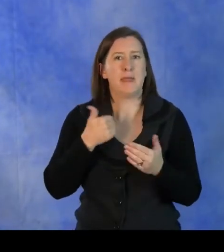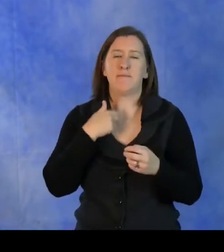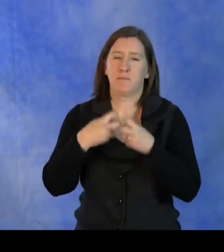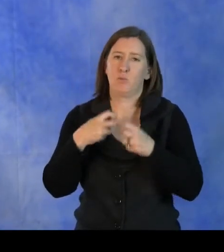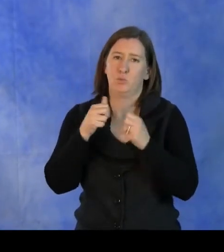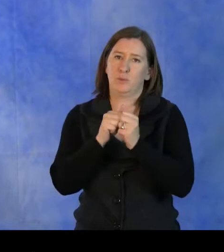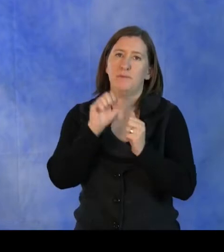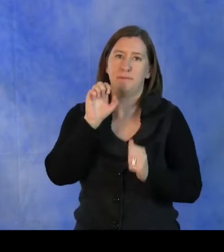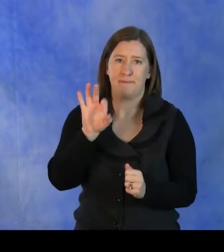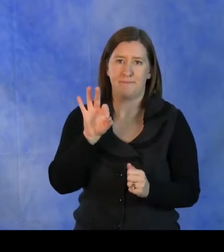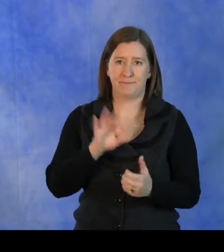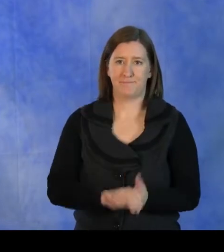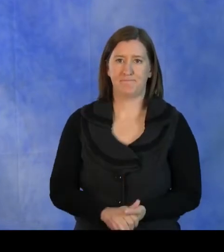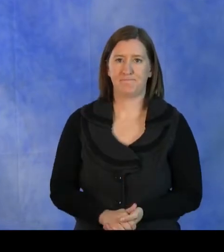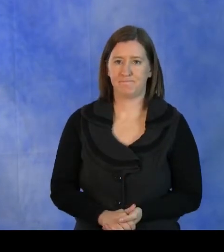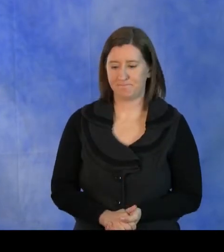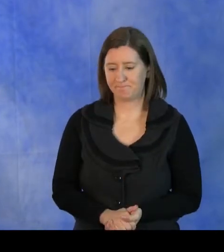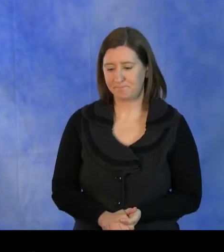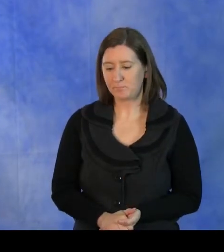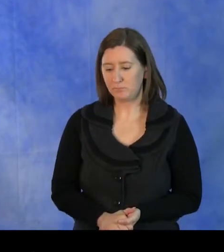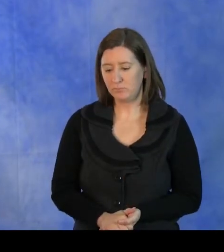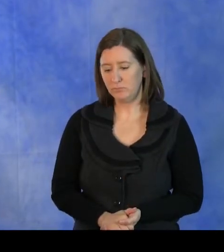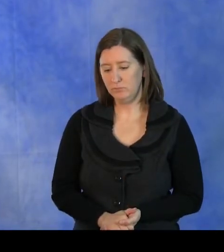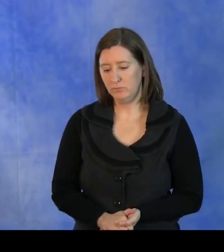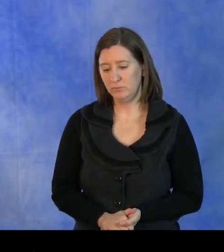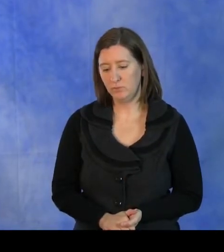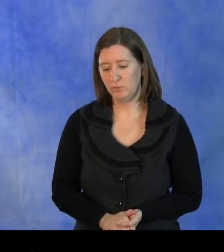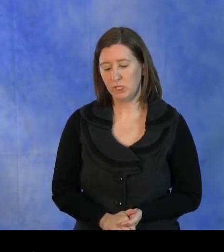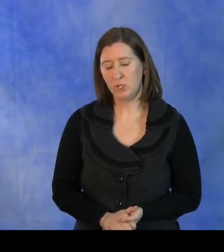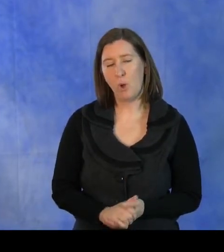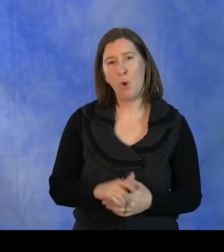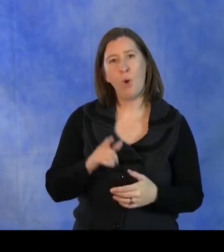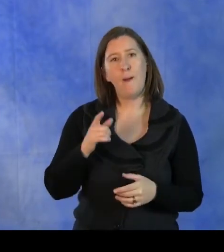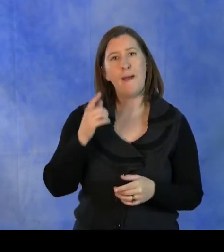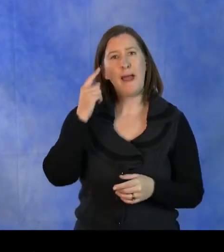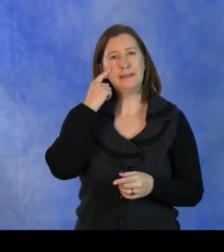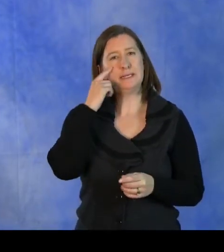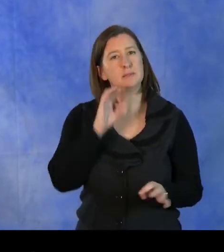the classmates get upset with that student, then they might have a problem with EF.